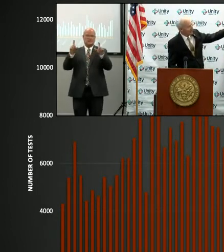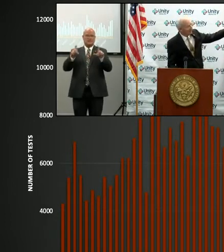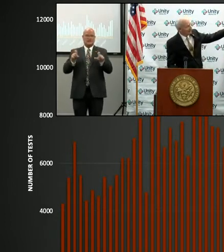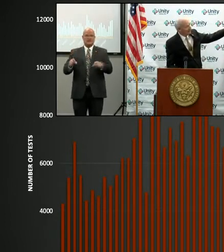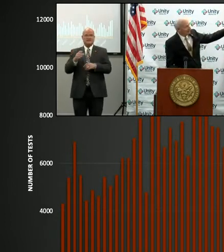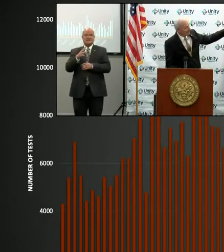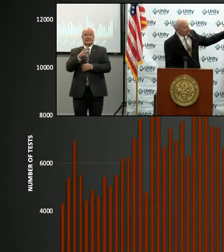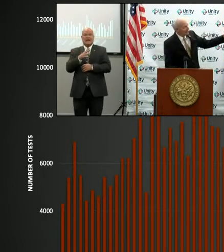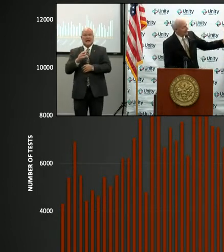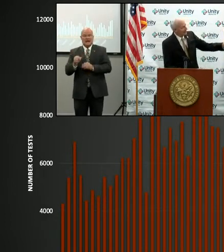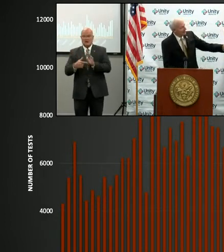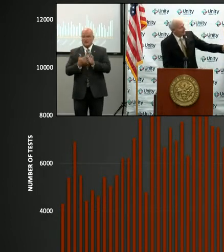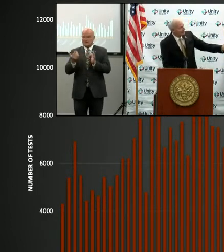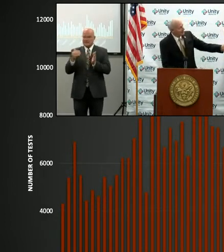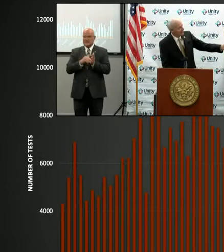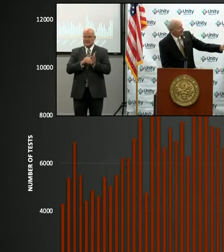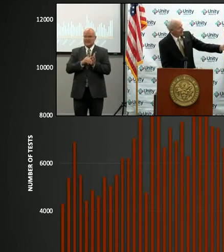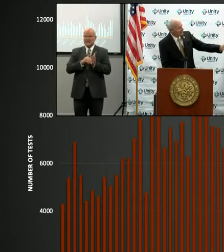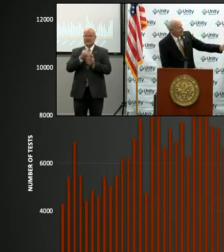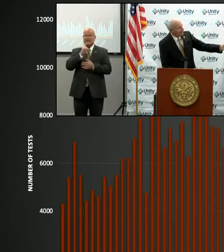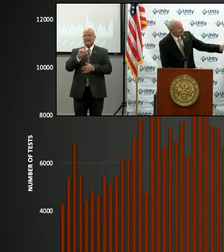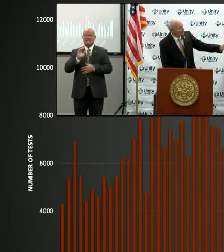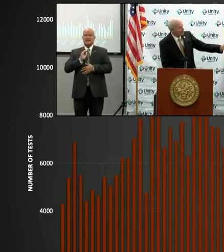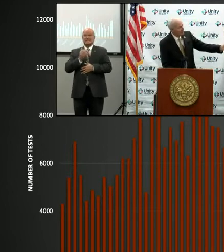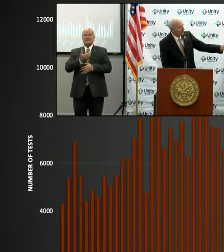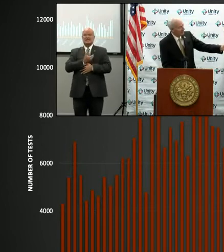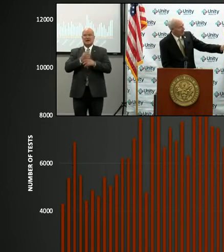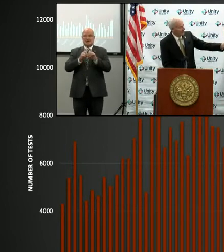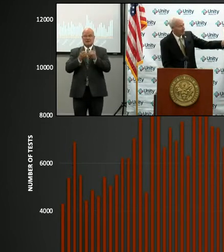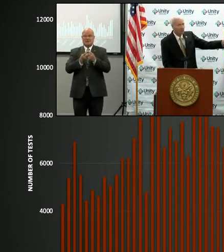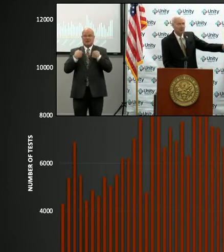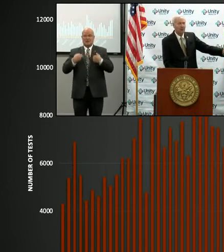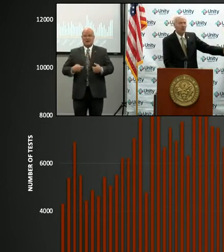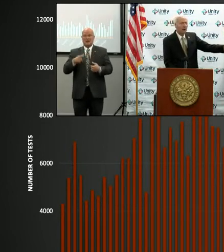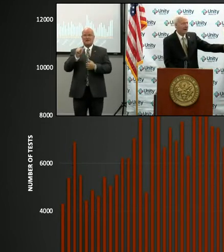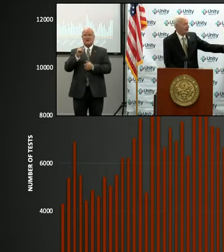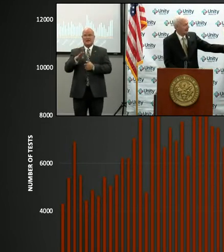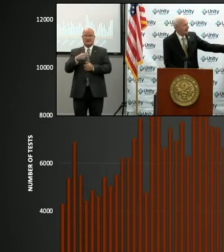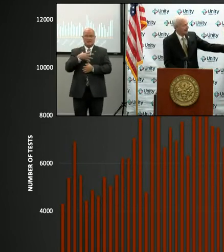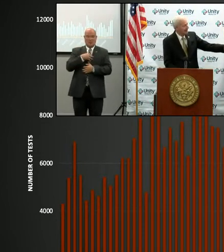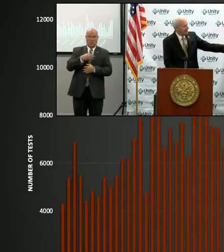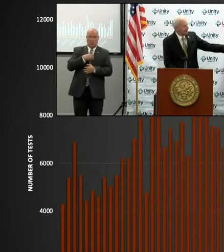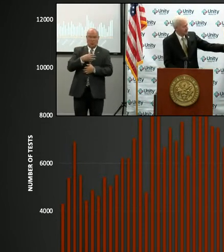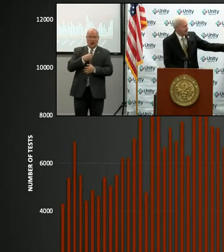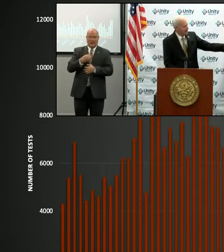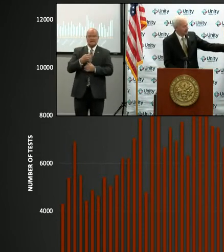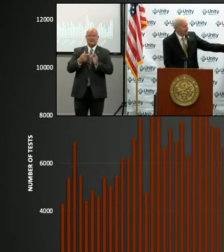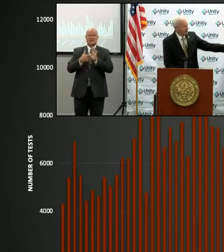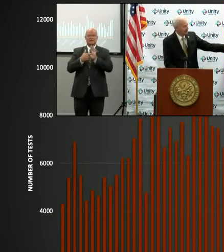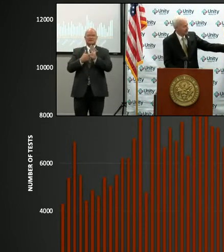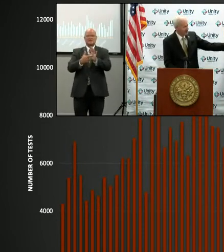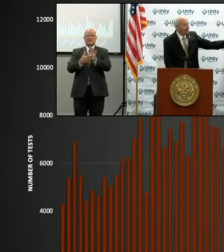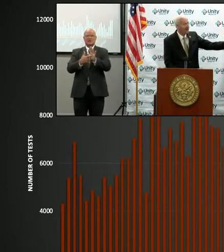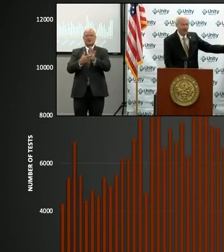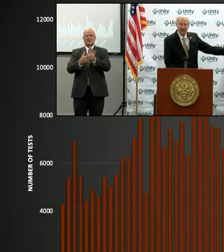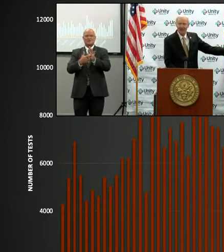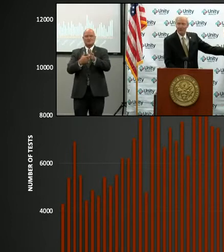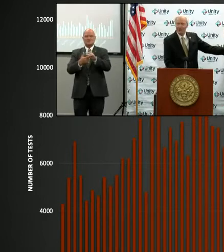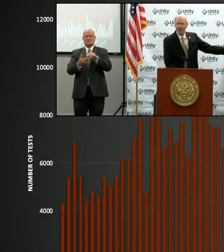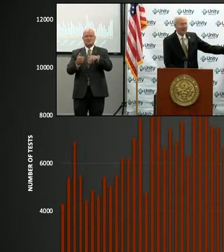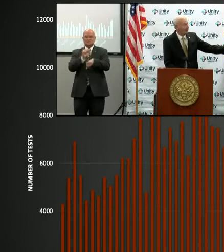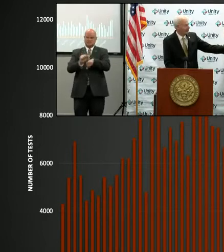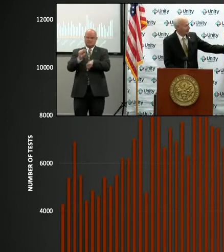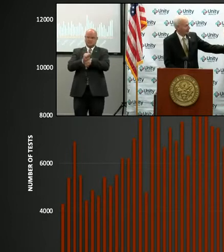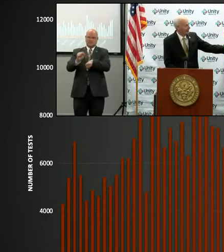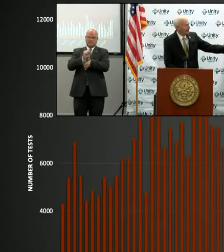testing. And once again, it's our Department of Health labs, which is the white, shows a significant amount